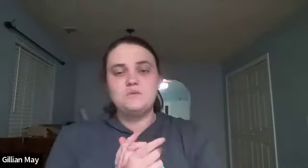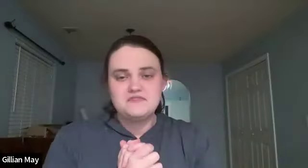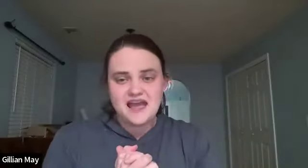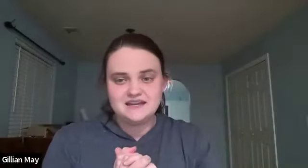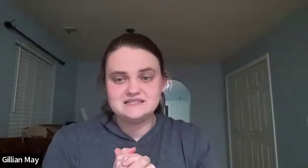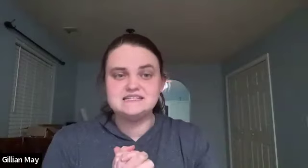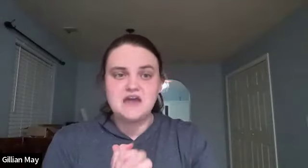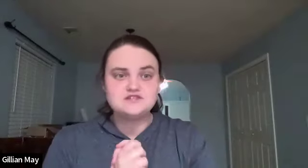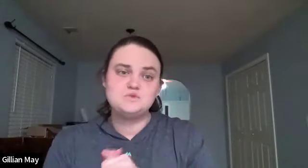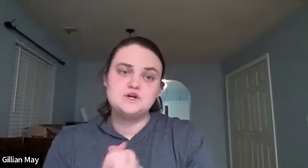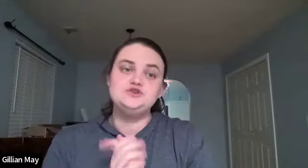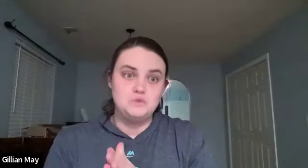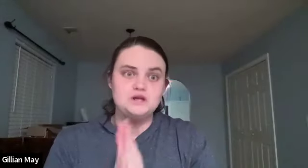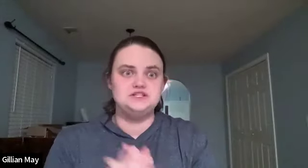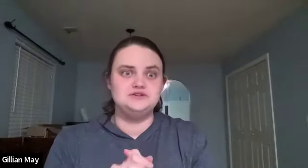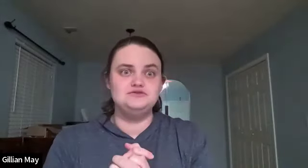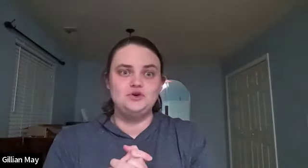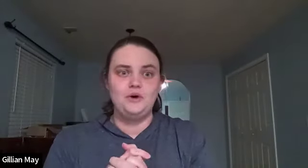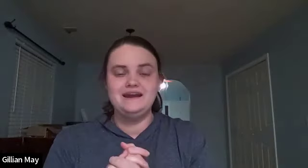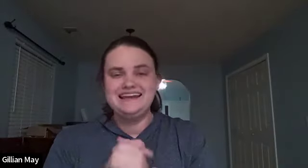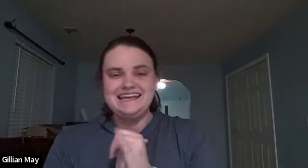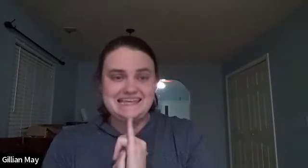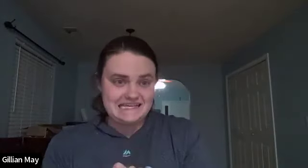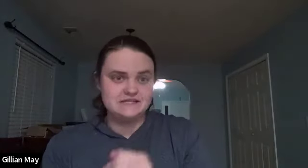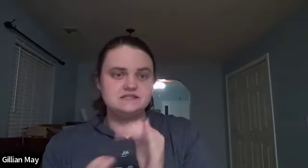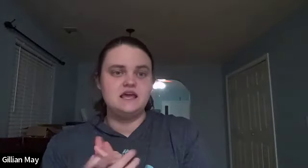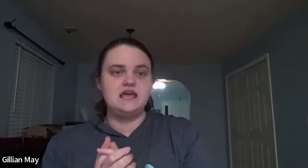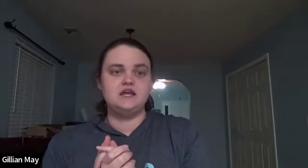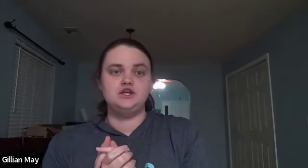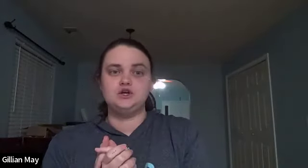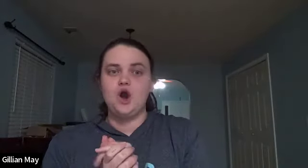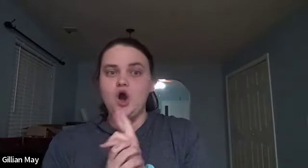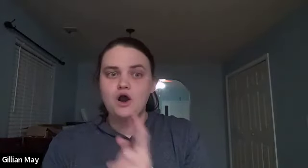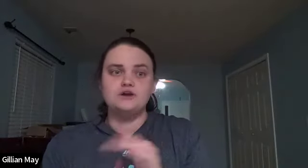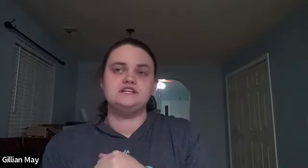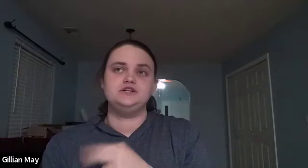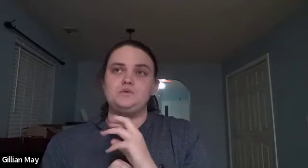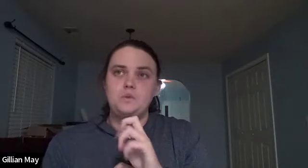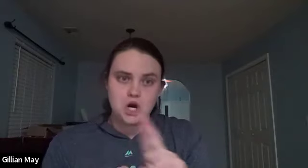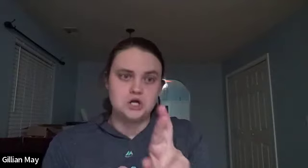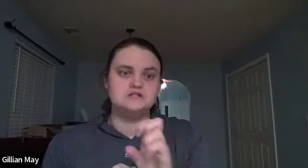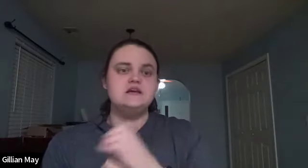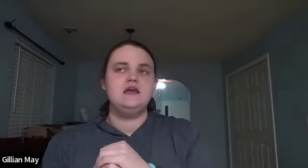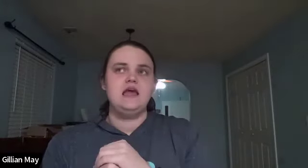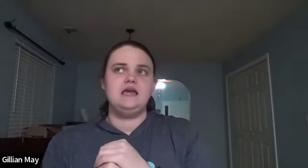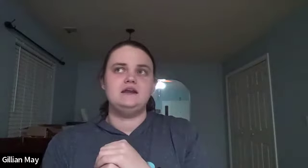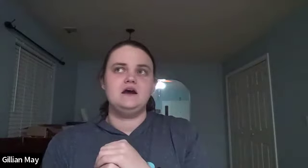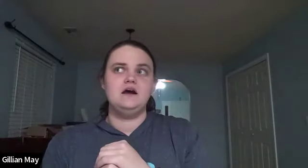what that is that's where you would do your is and your ares and your words. And